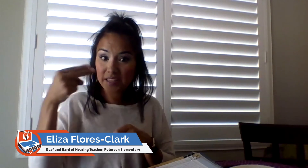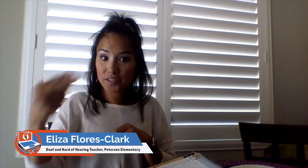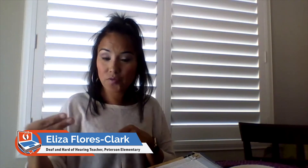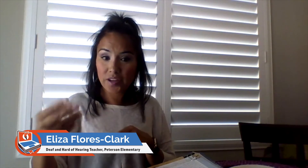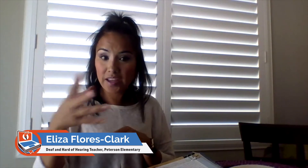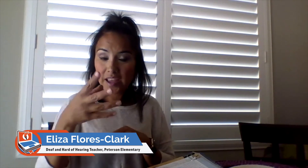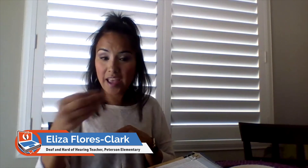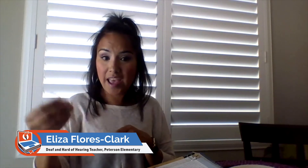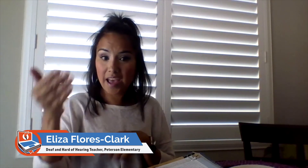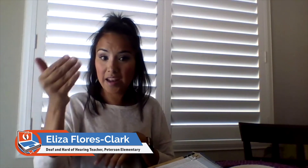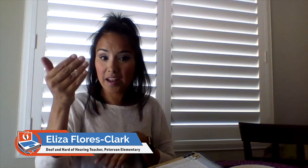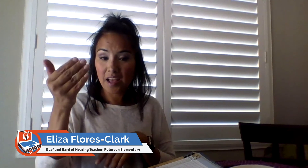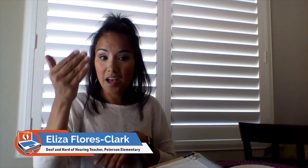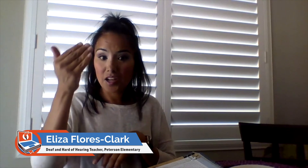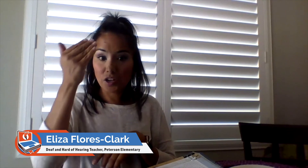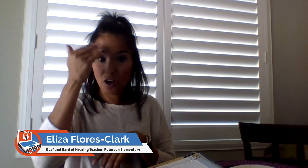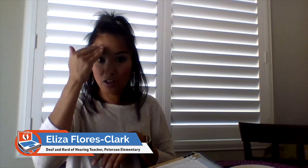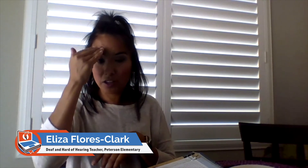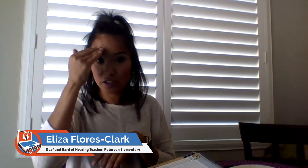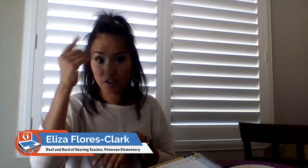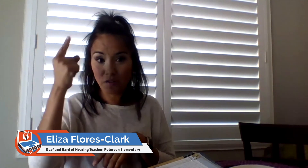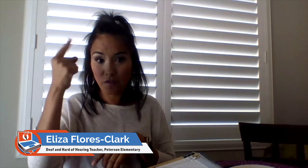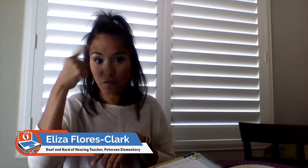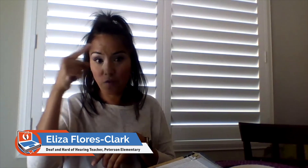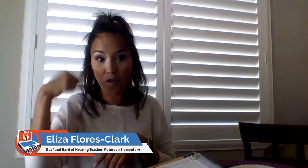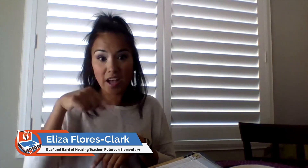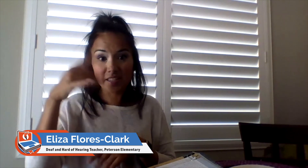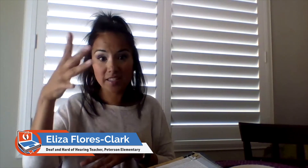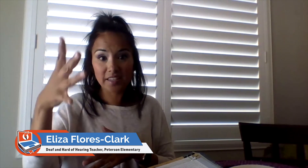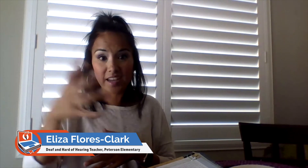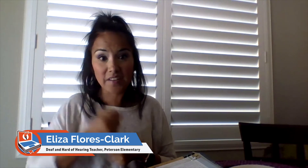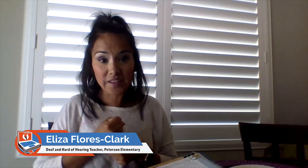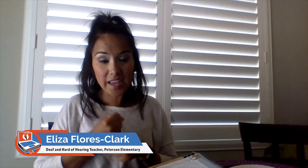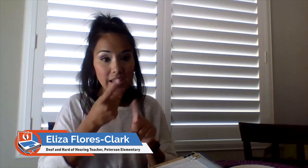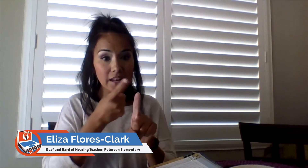history and for us to kind of gain